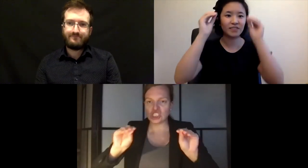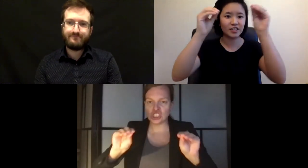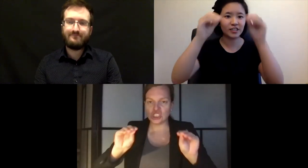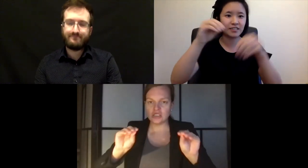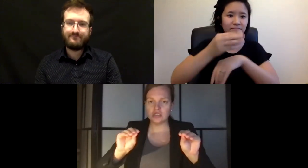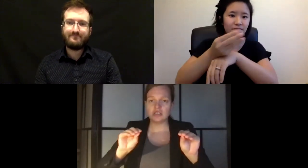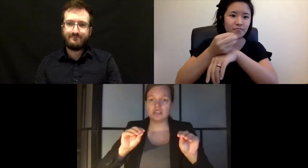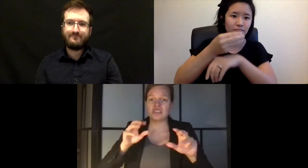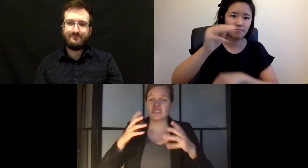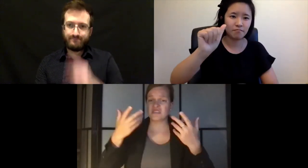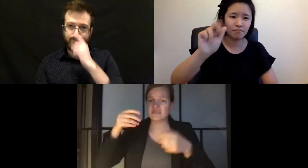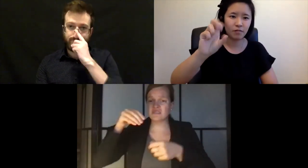Deaf World Teach.